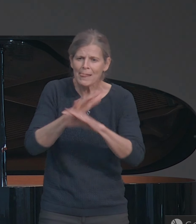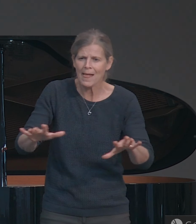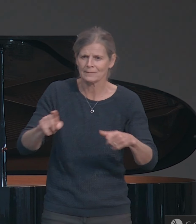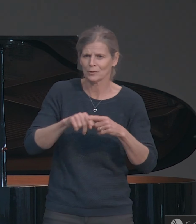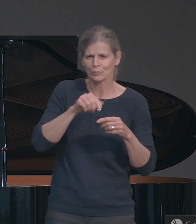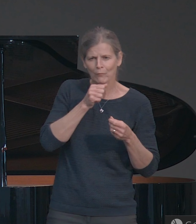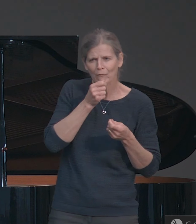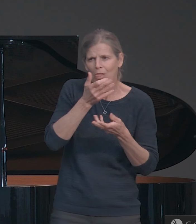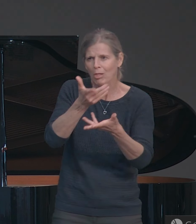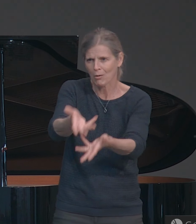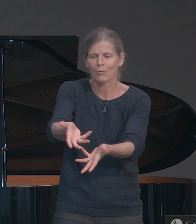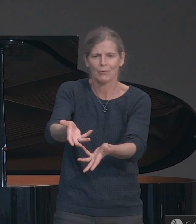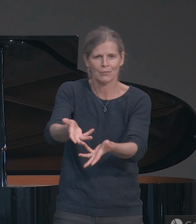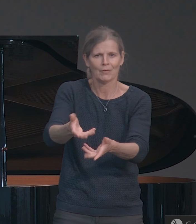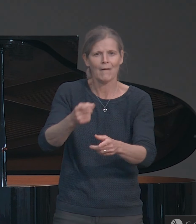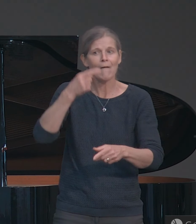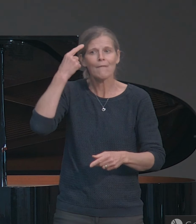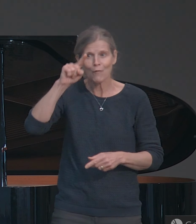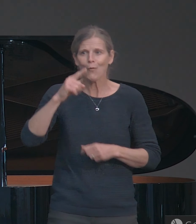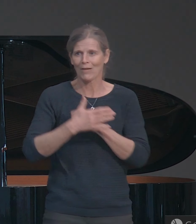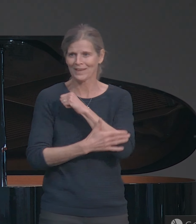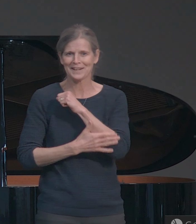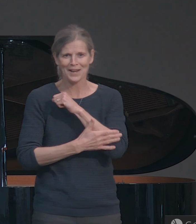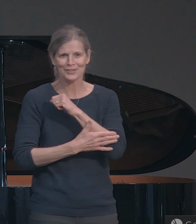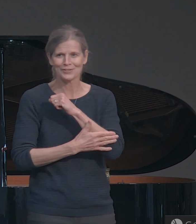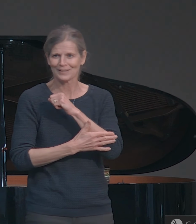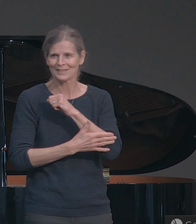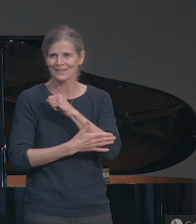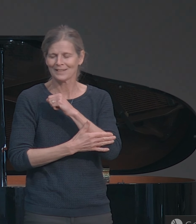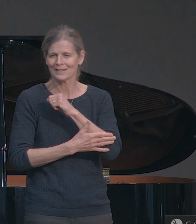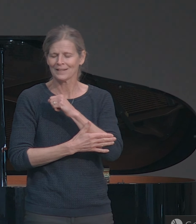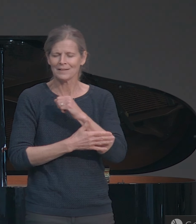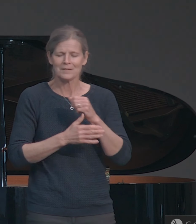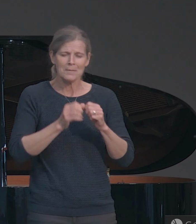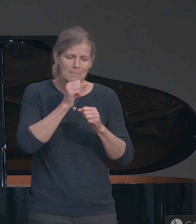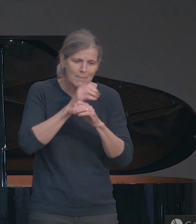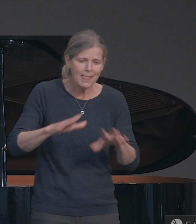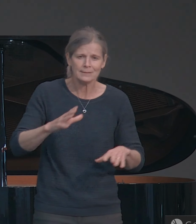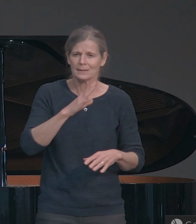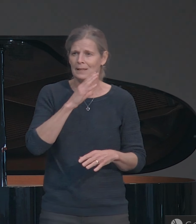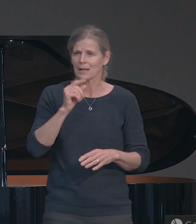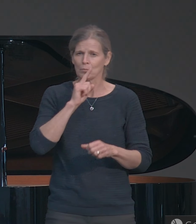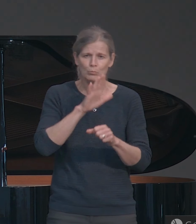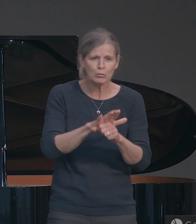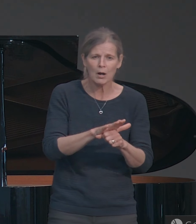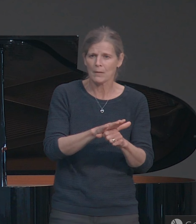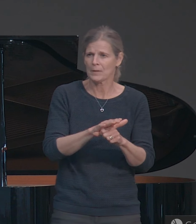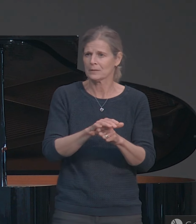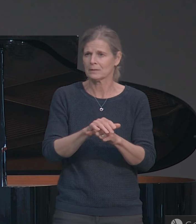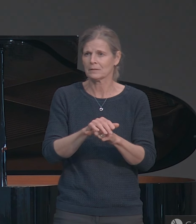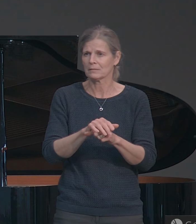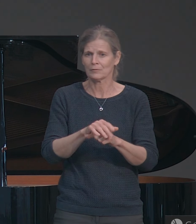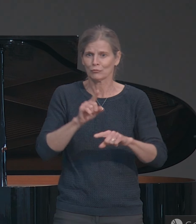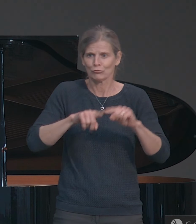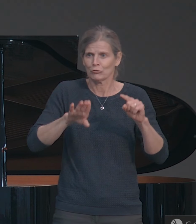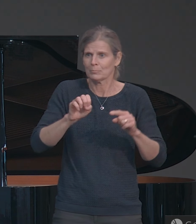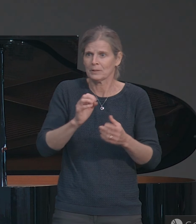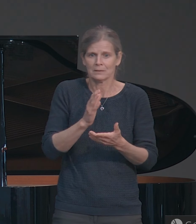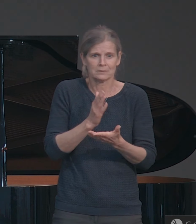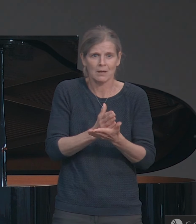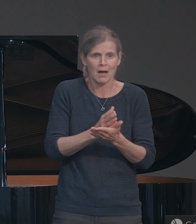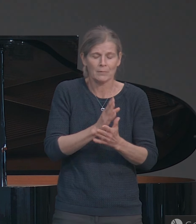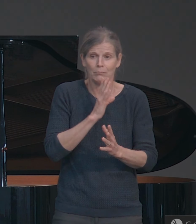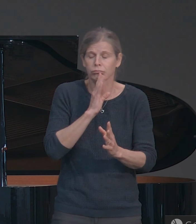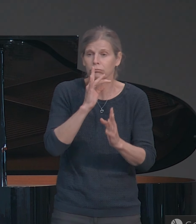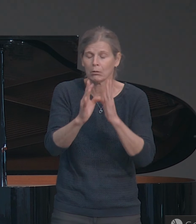flow for the nation. Words of blessing and promise that could not be stopped. It was not something